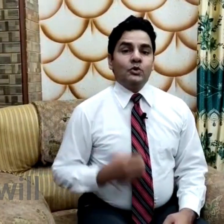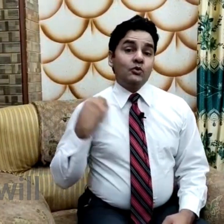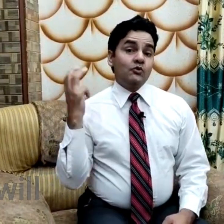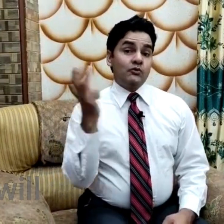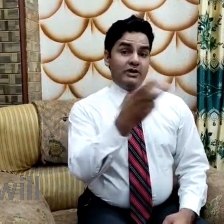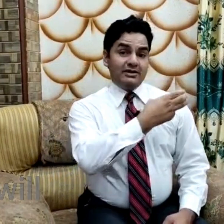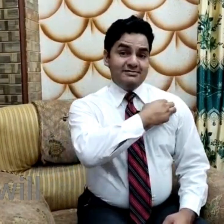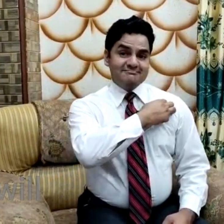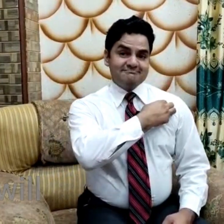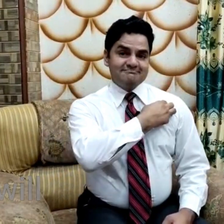we